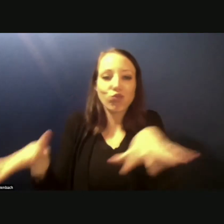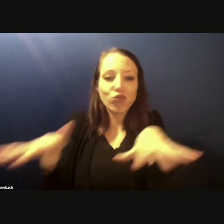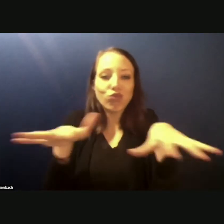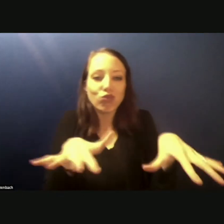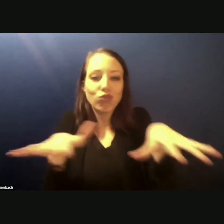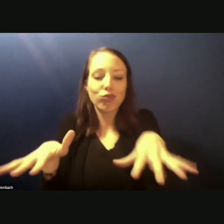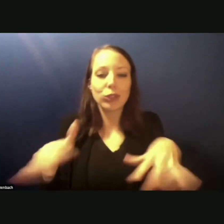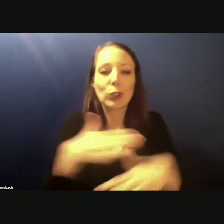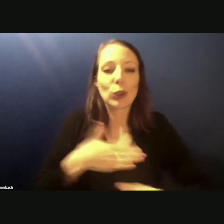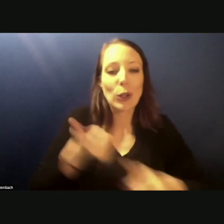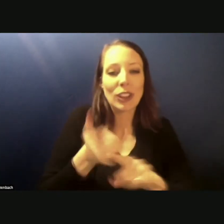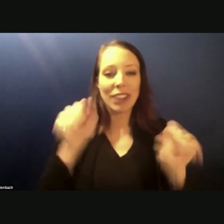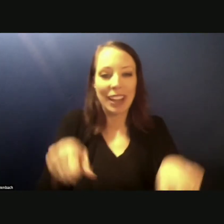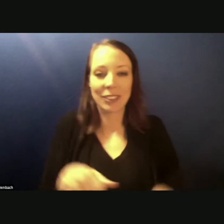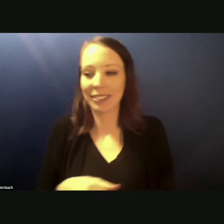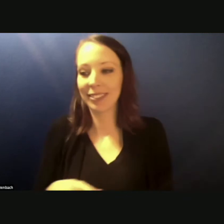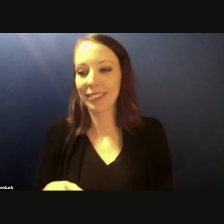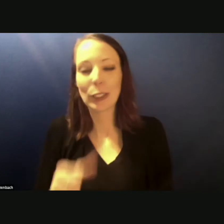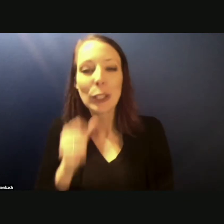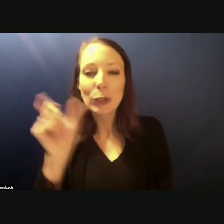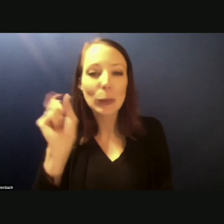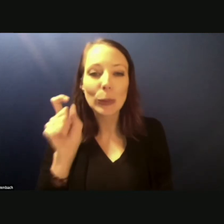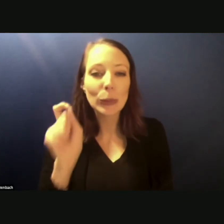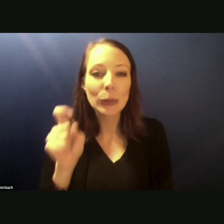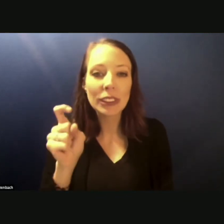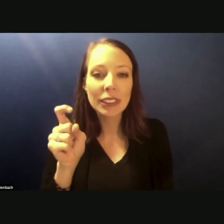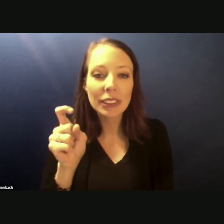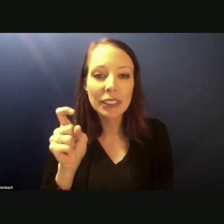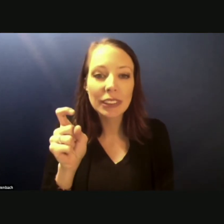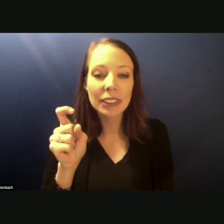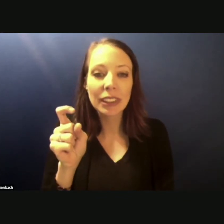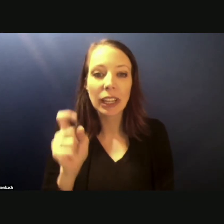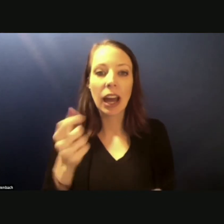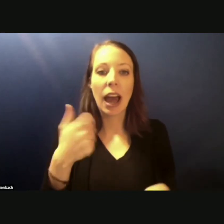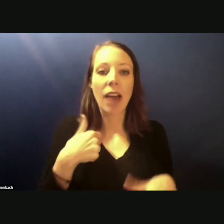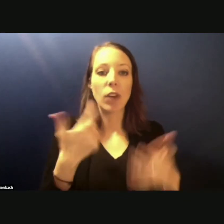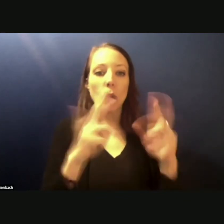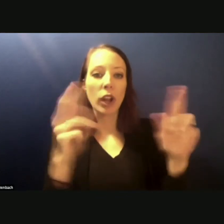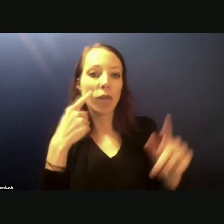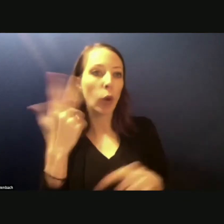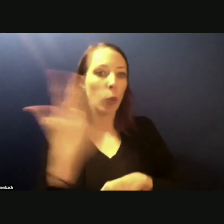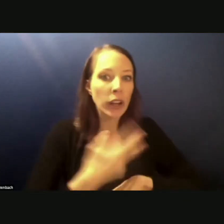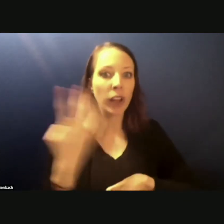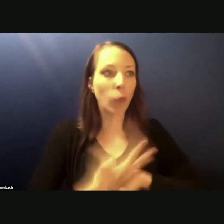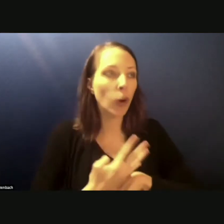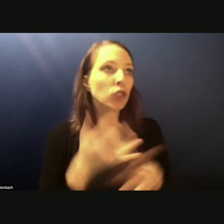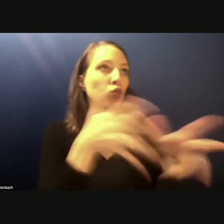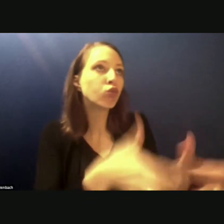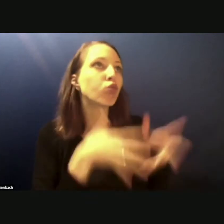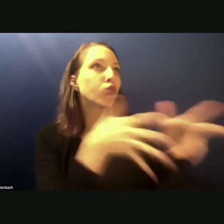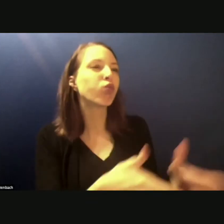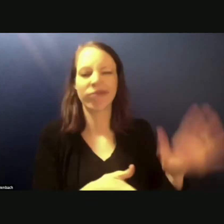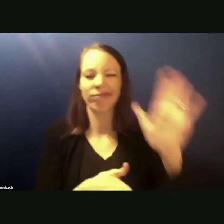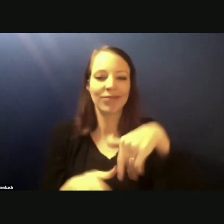yourself. Okay. You're not having to thaw turkey for 3 or 4 days and plot or graph or anything, So